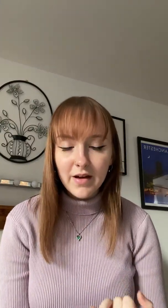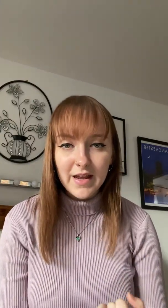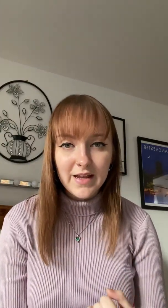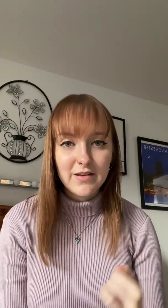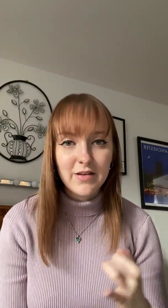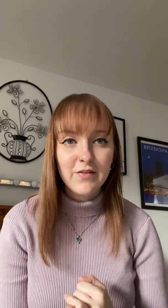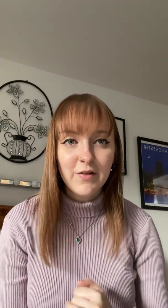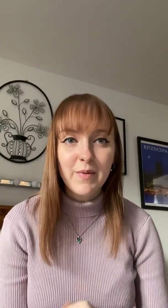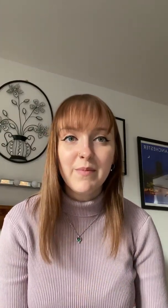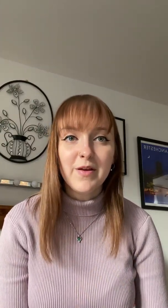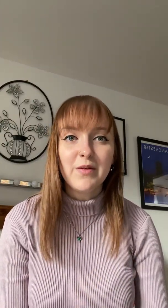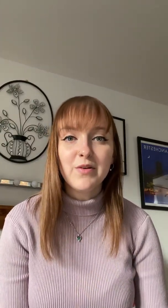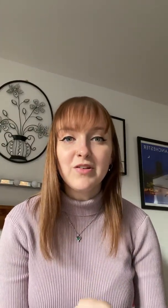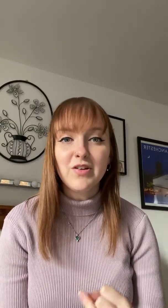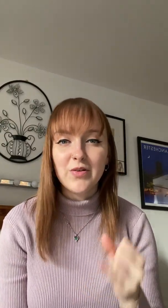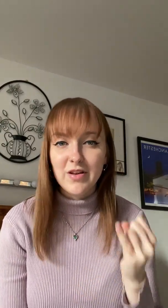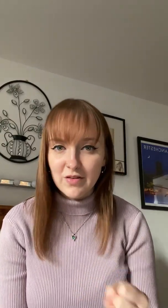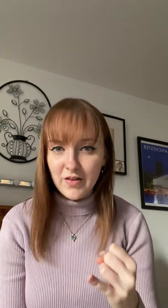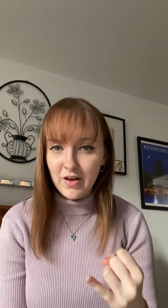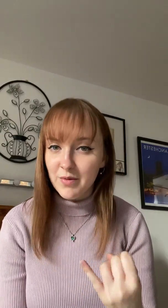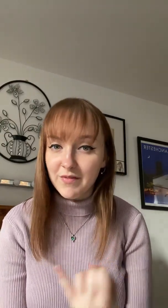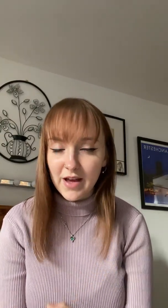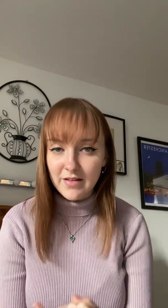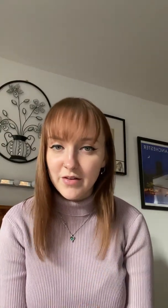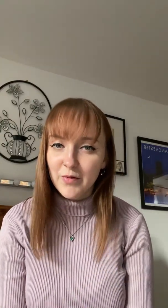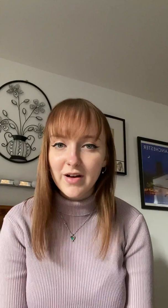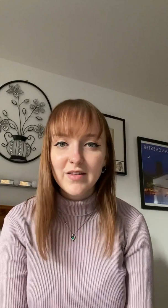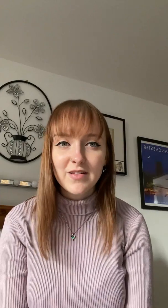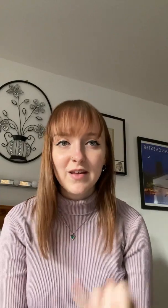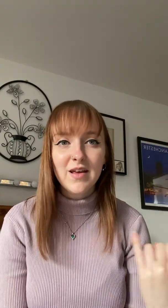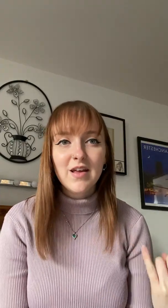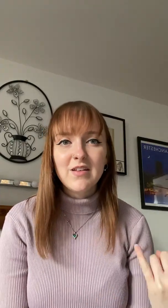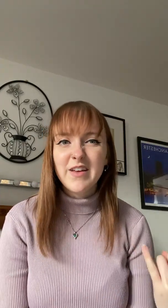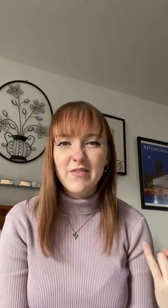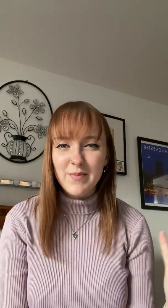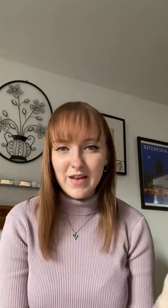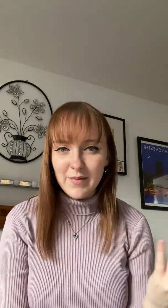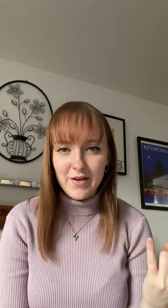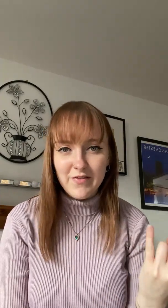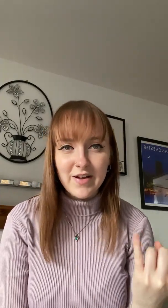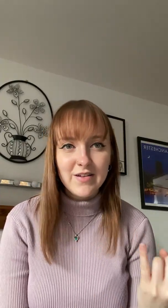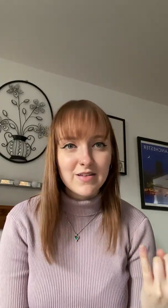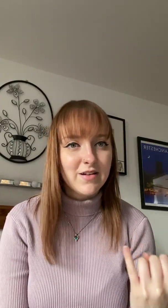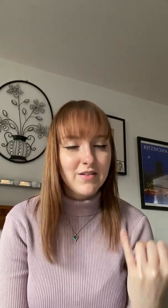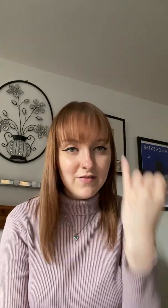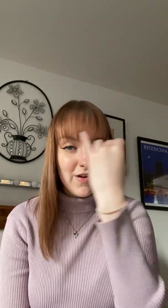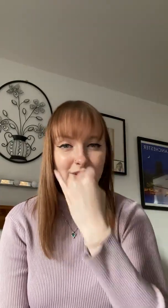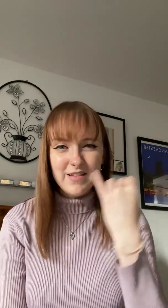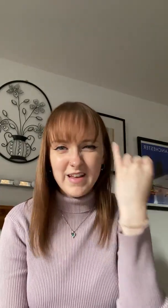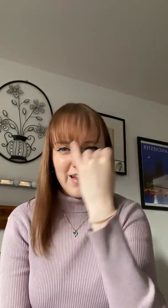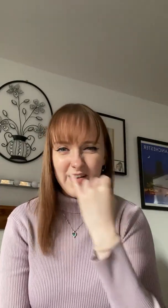Ugly, so if you remember, you always use your little finger with negative words. So you have to make a bit of like a disgusted face and say